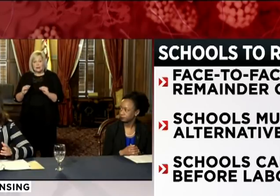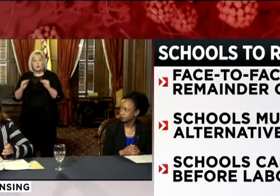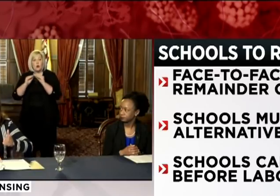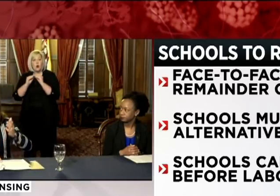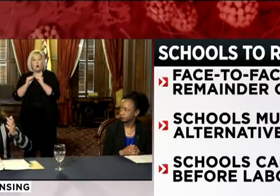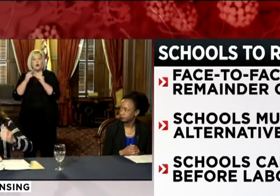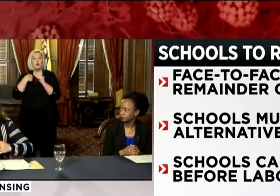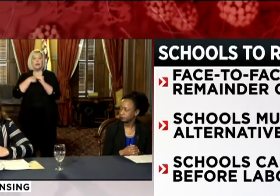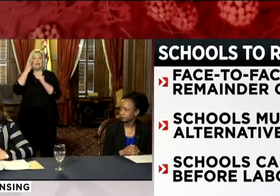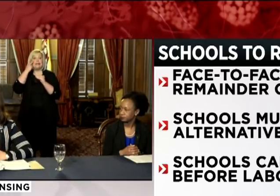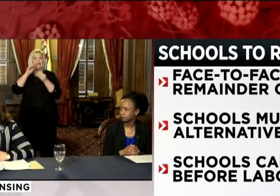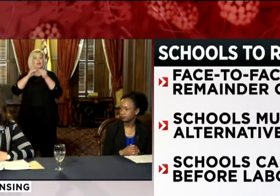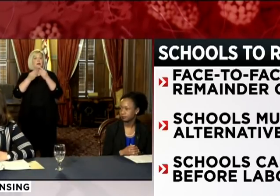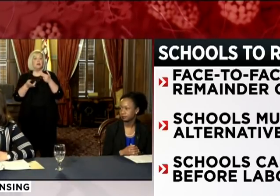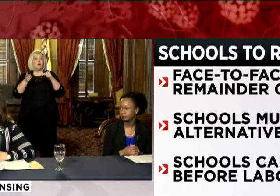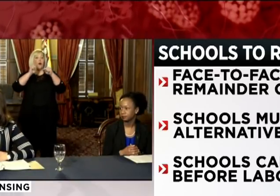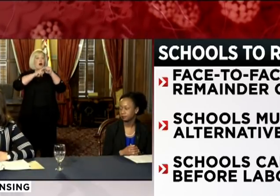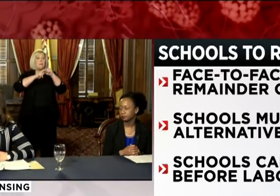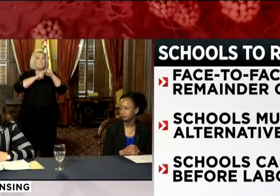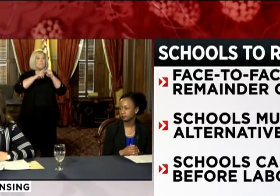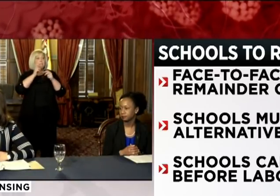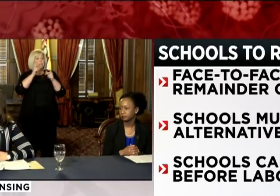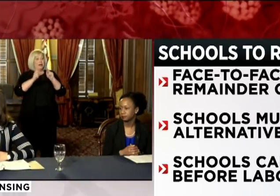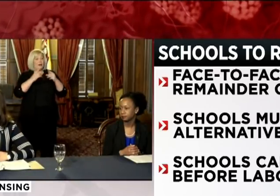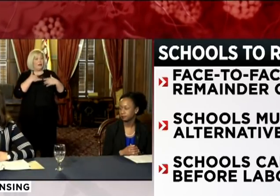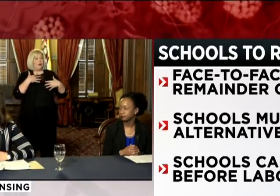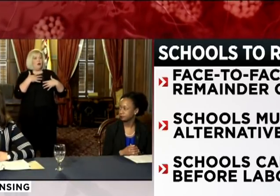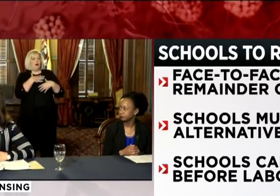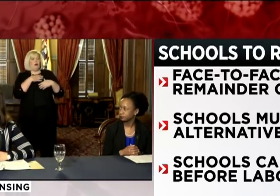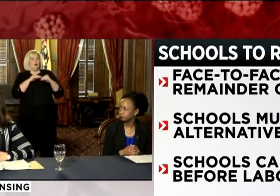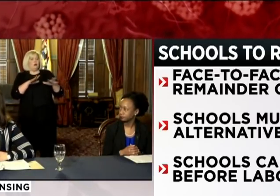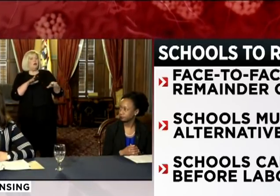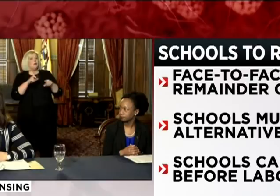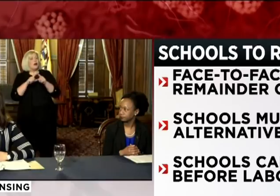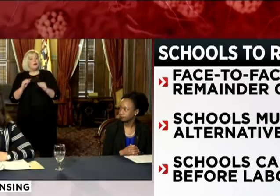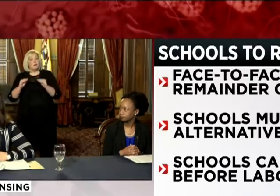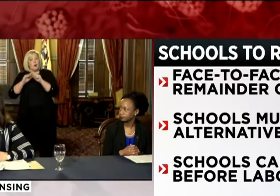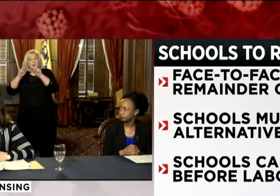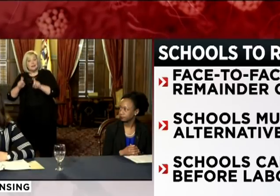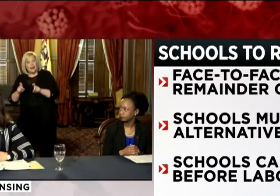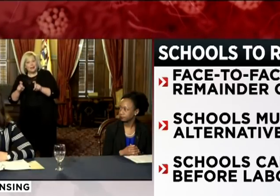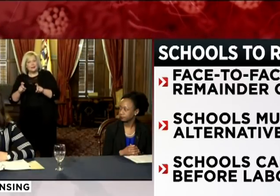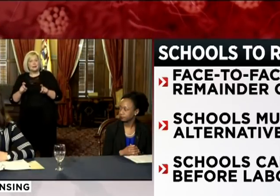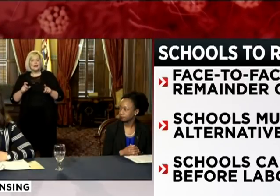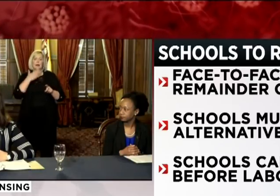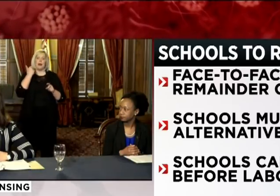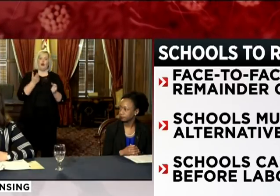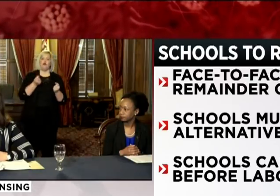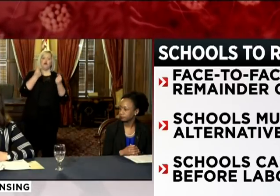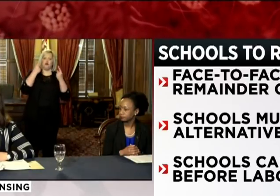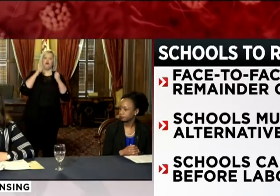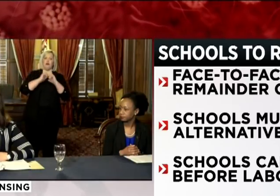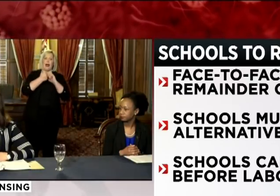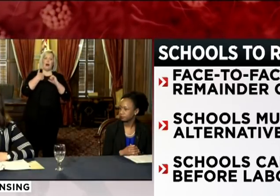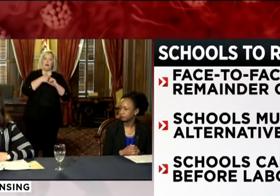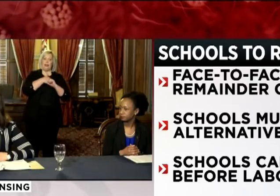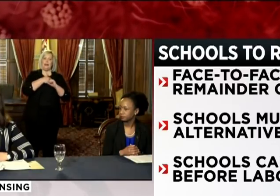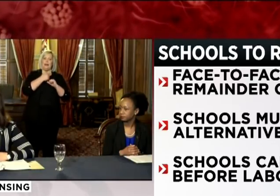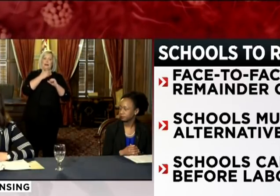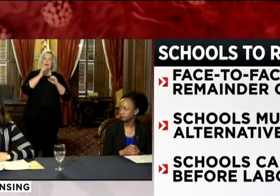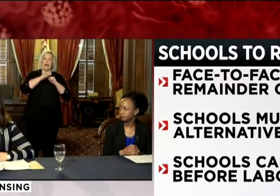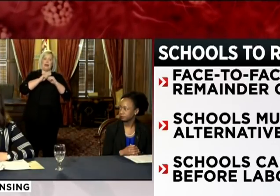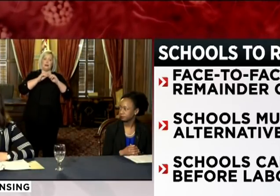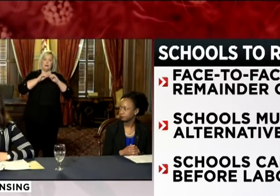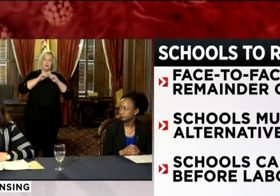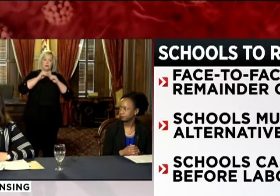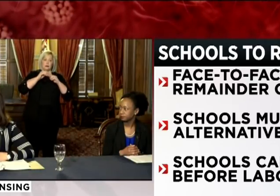better. We see numbers go up, and that is concerning for people, but the more testing we can do, the better handle we can get on how prevalent this is